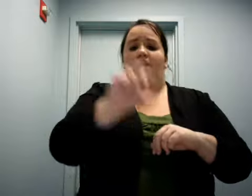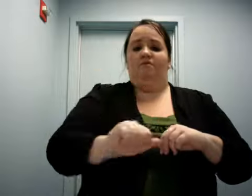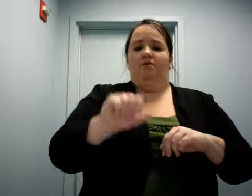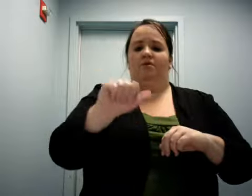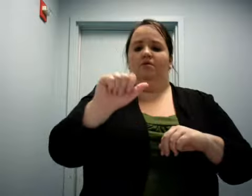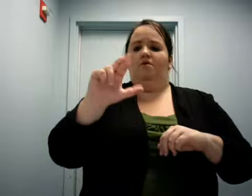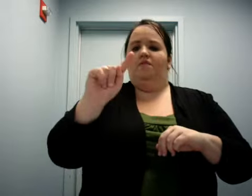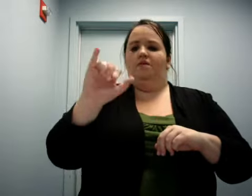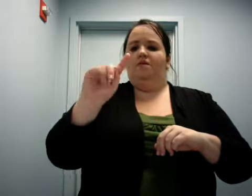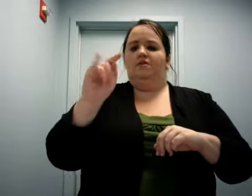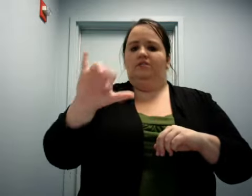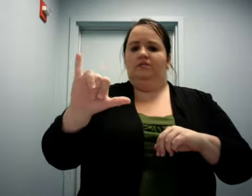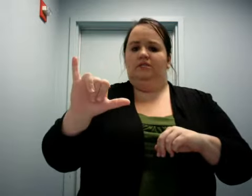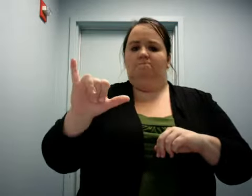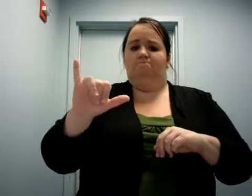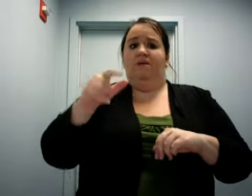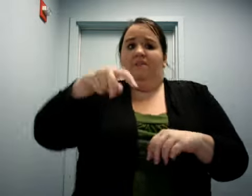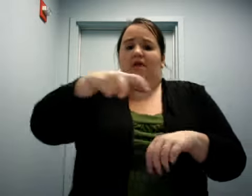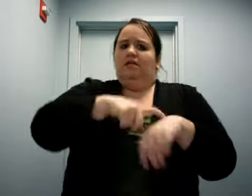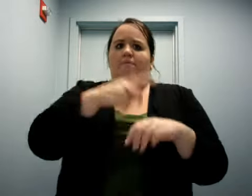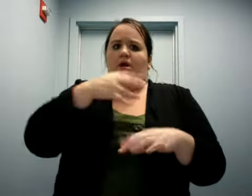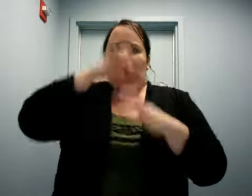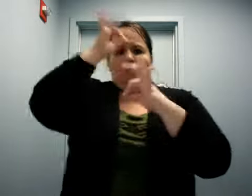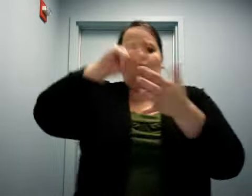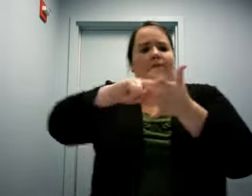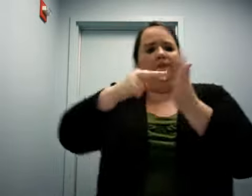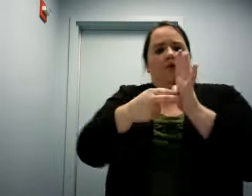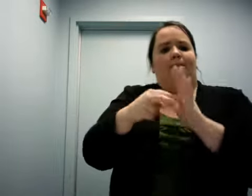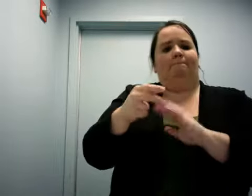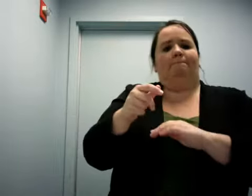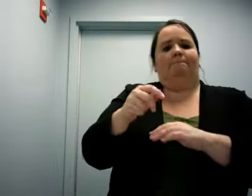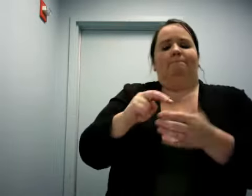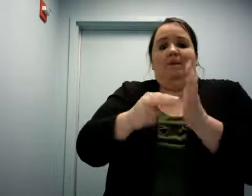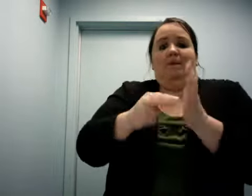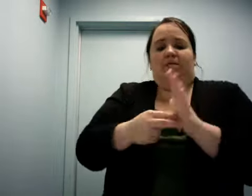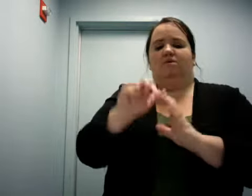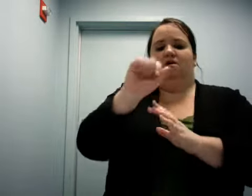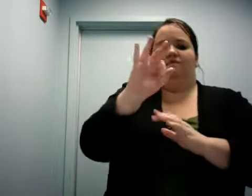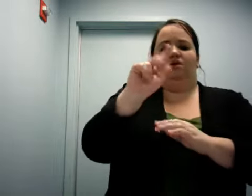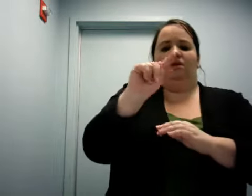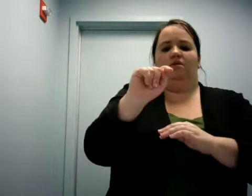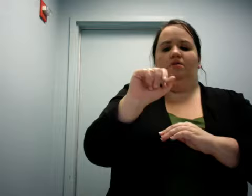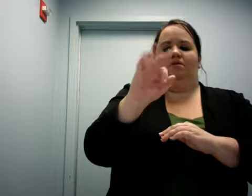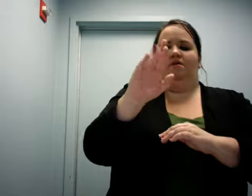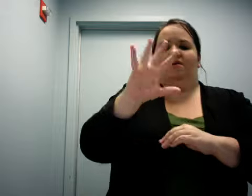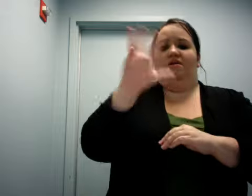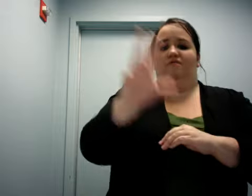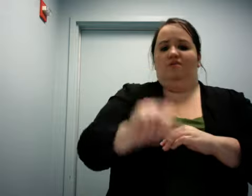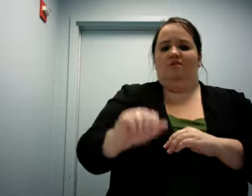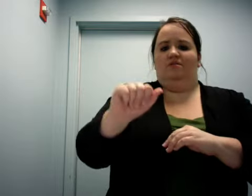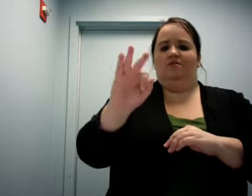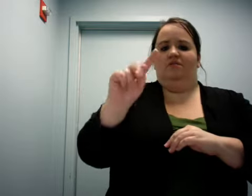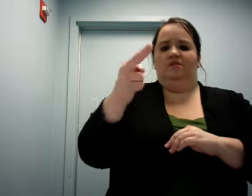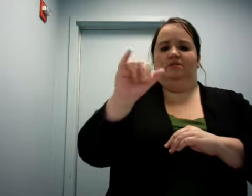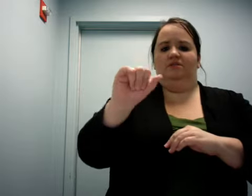African authenticity was. The professor told me that my characters were too much like him, an